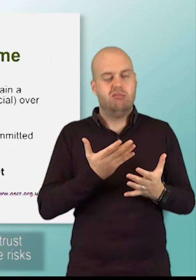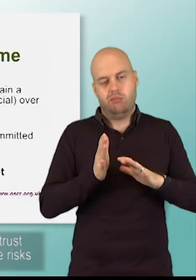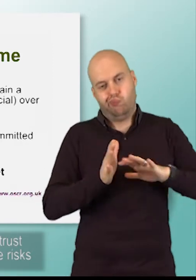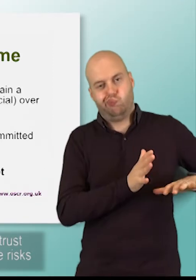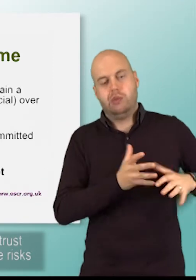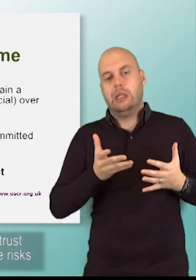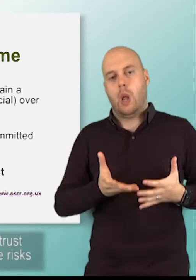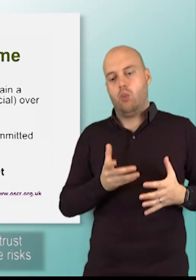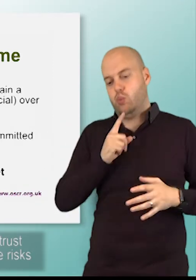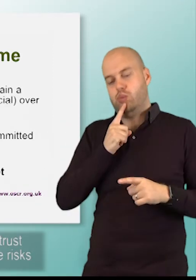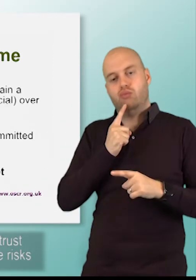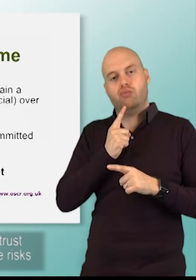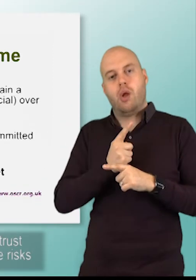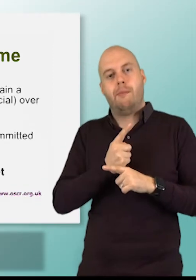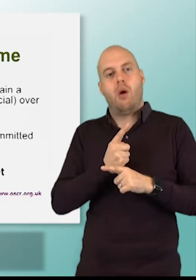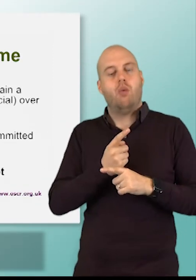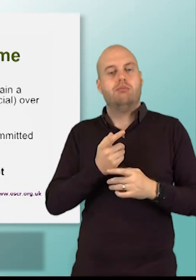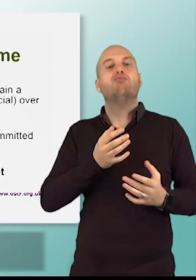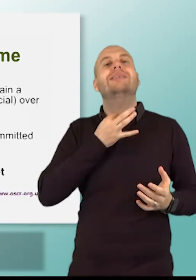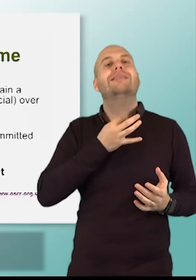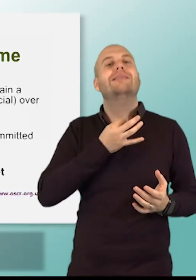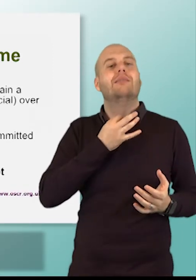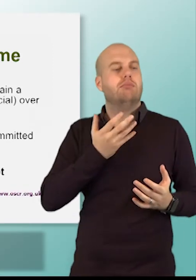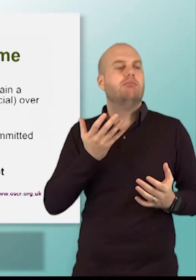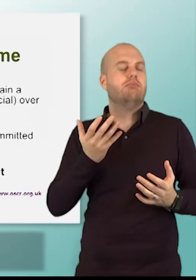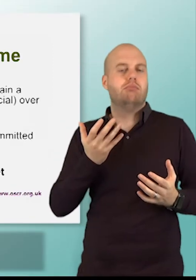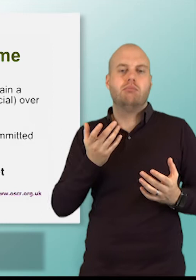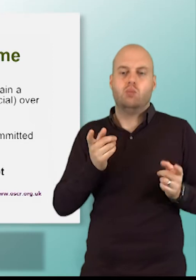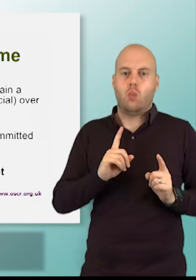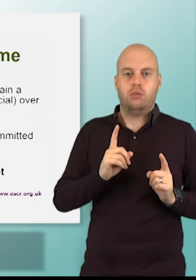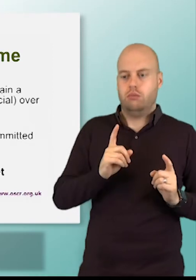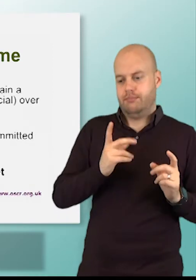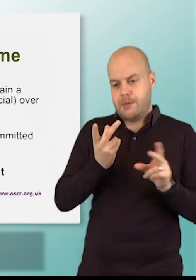on some of the risks and pitfalls that are out there.